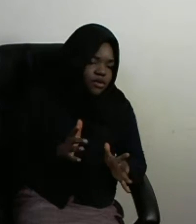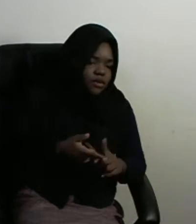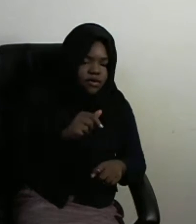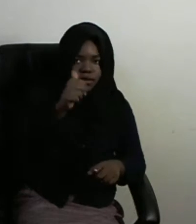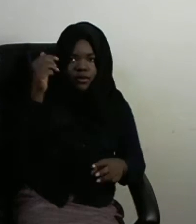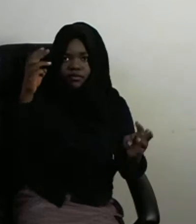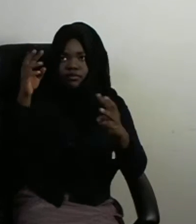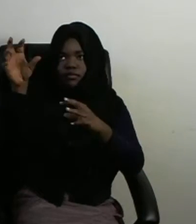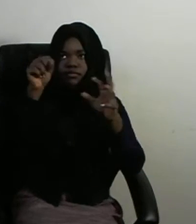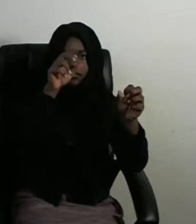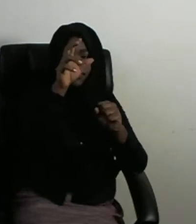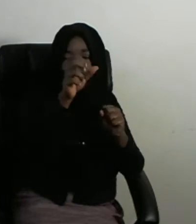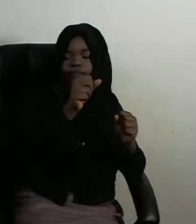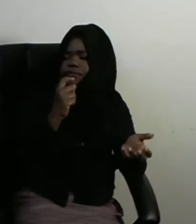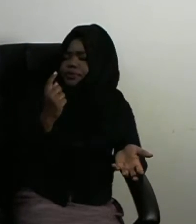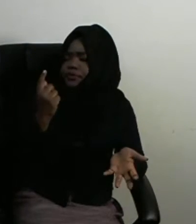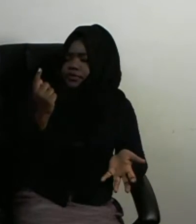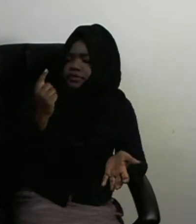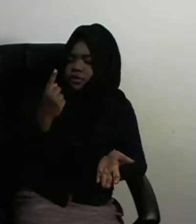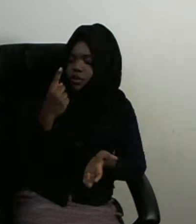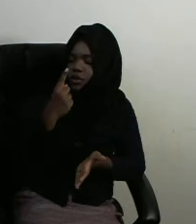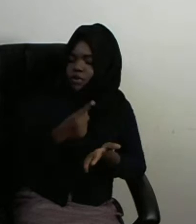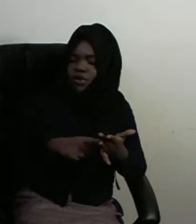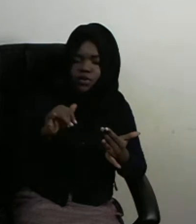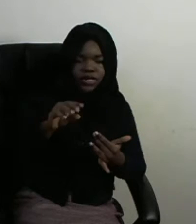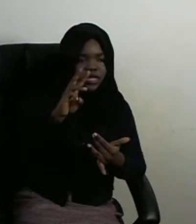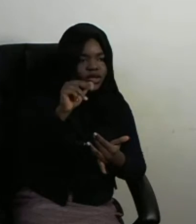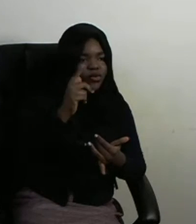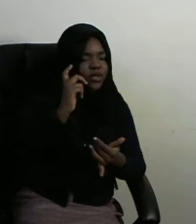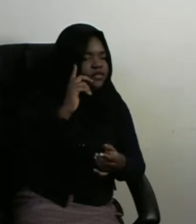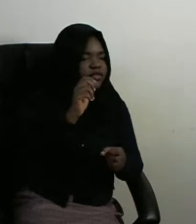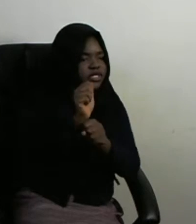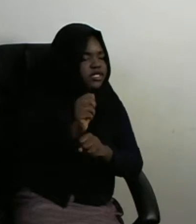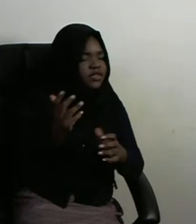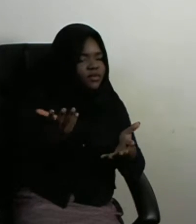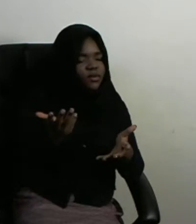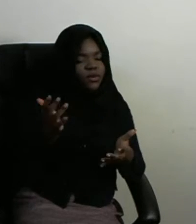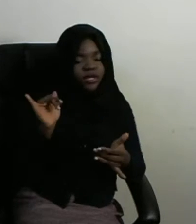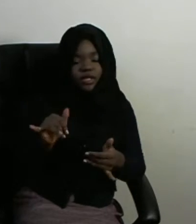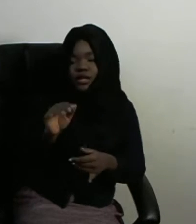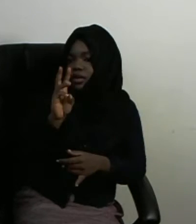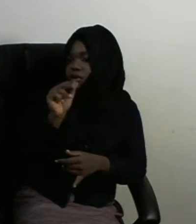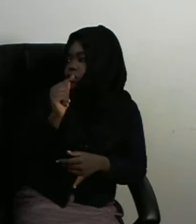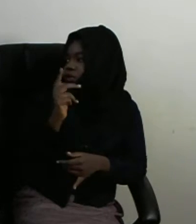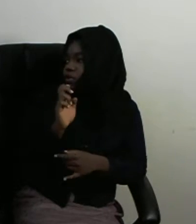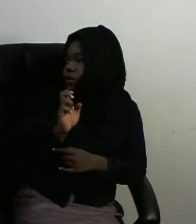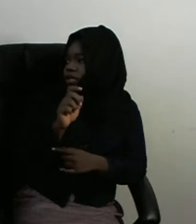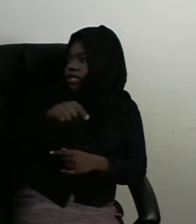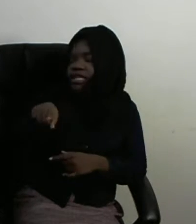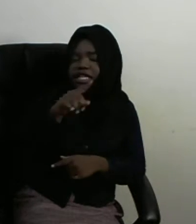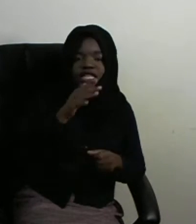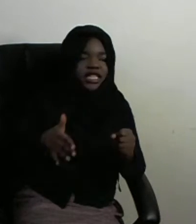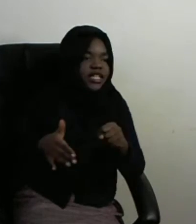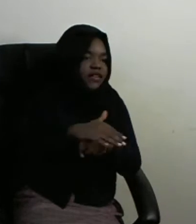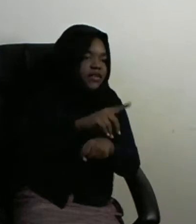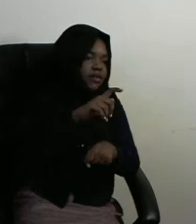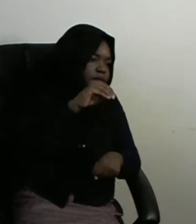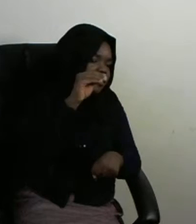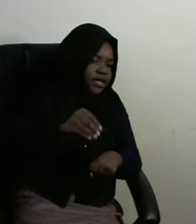So what was the wage for the slave? The wage was that he is covered